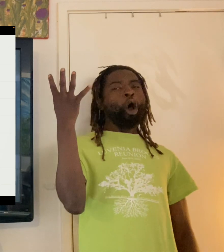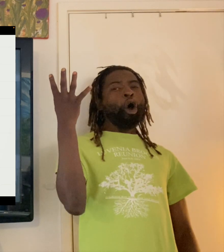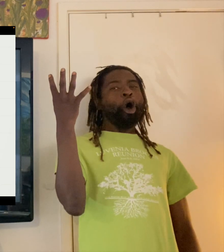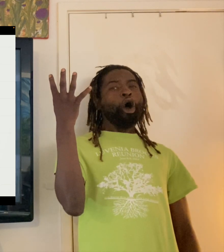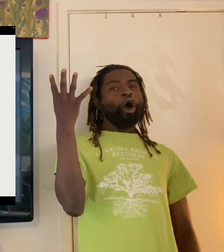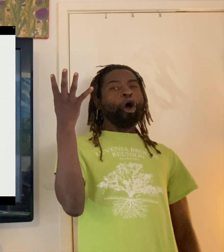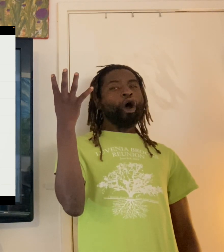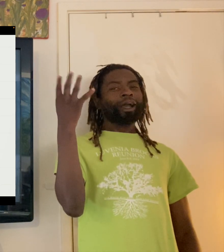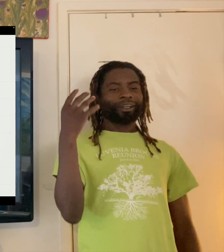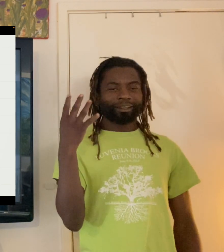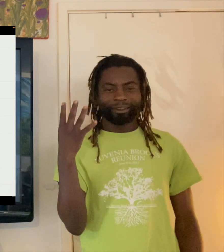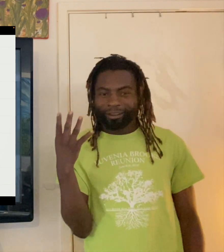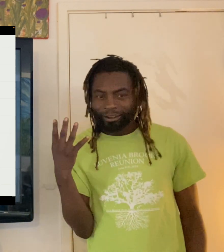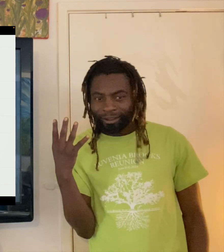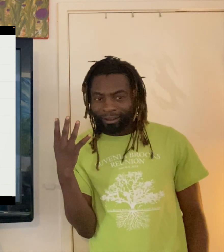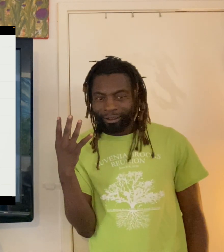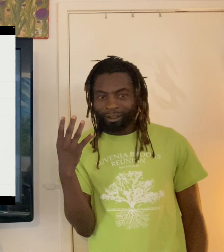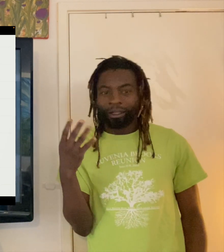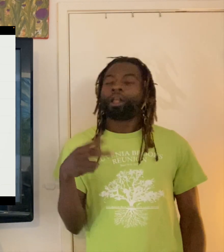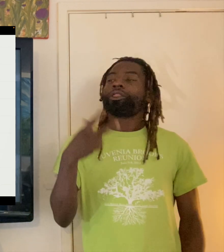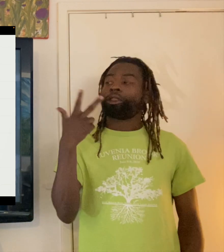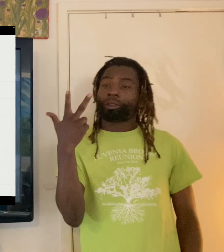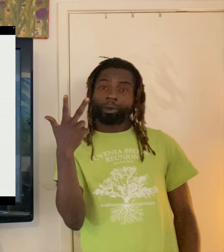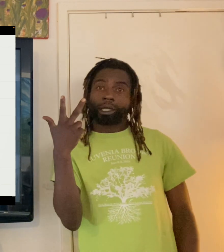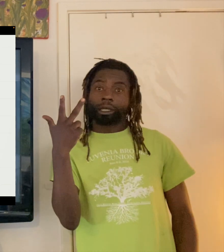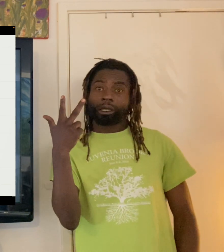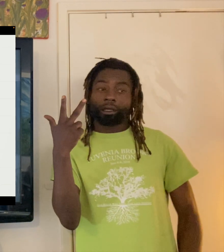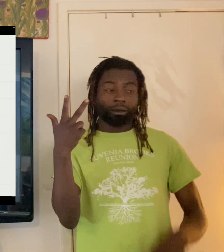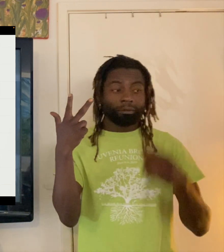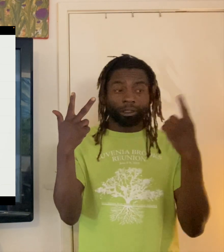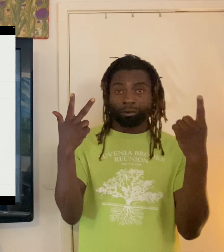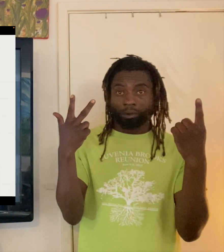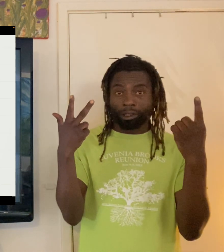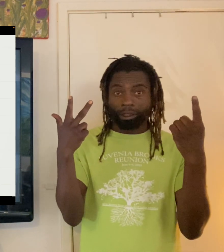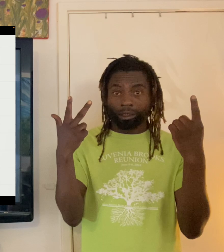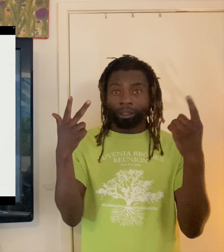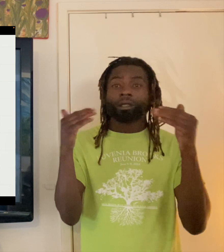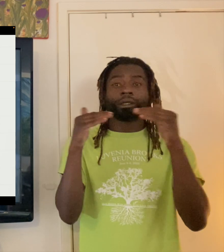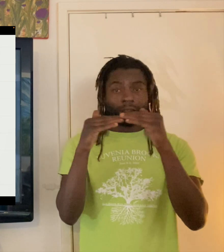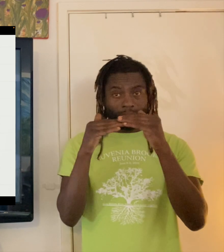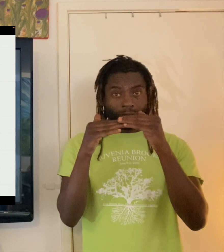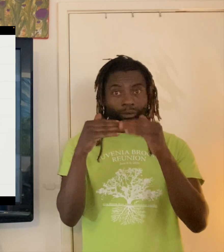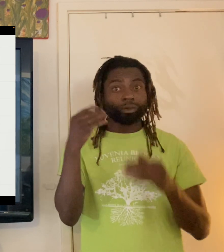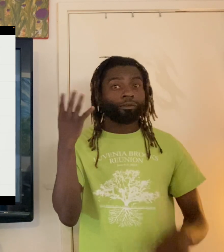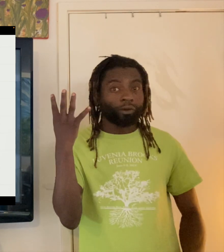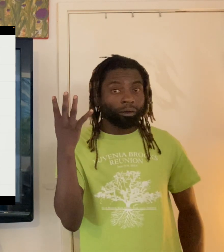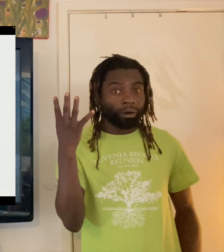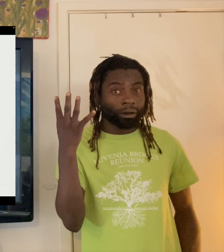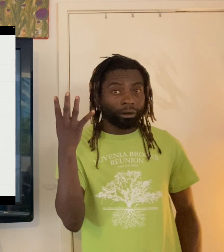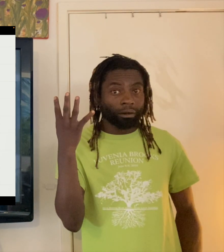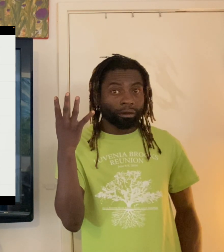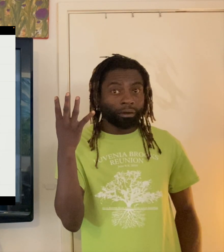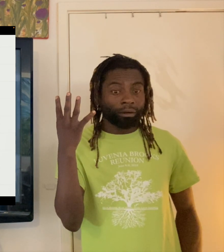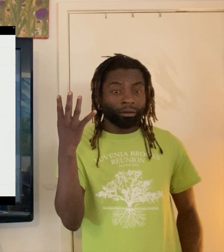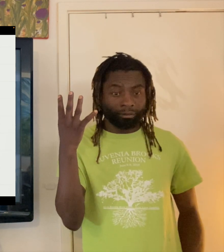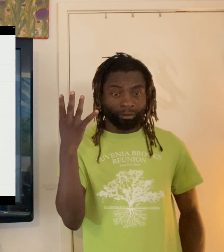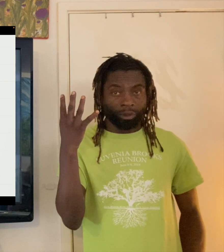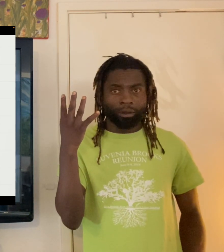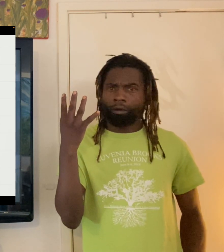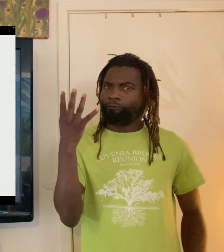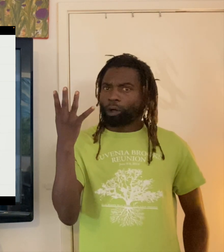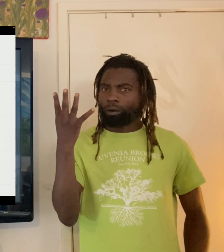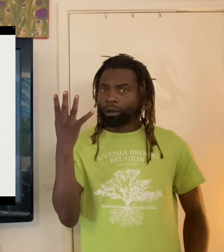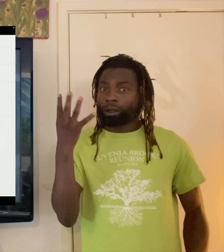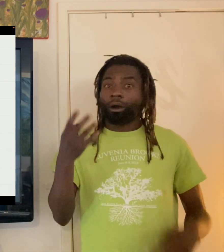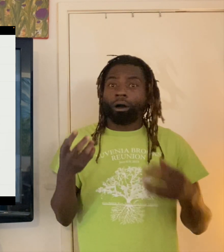That's right, you get 4. 4! The 3 and the 1 came together and made the number 4. So